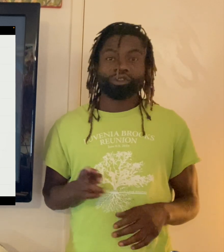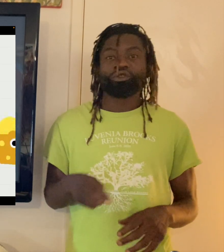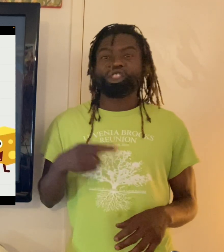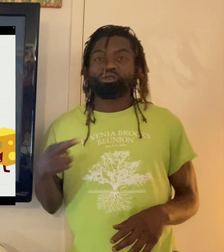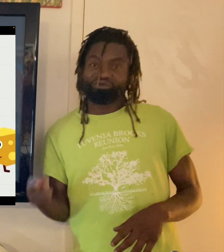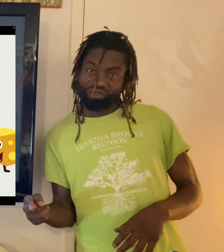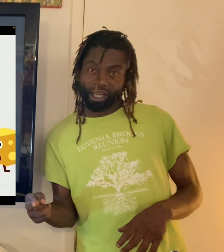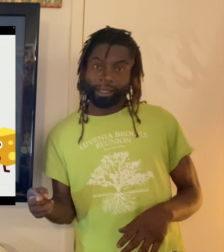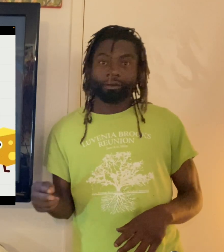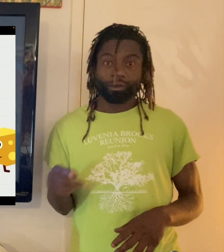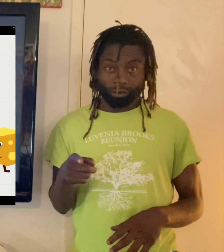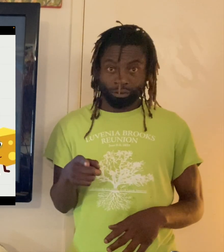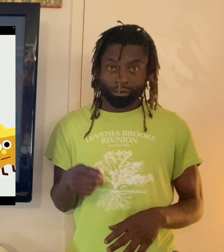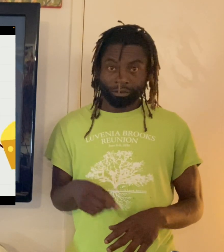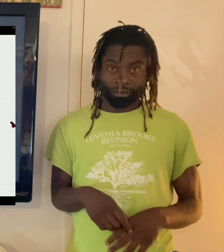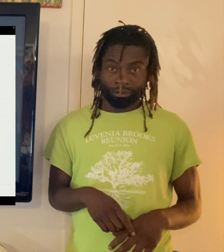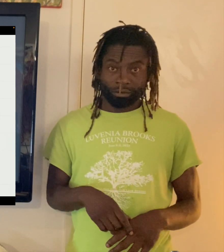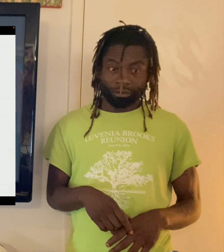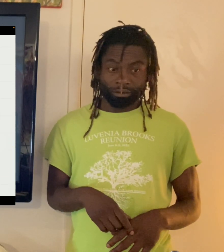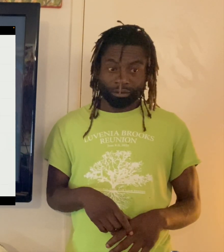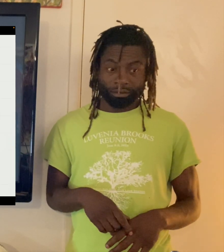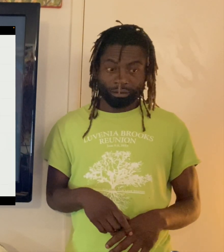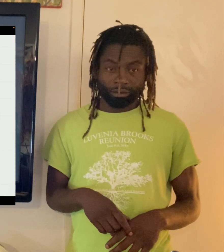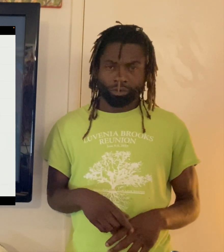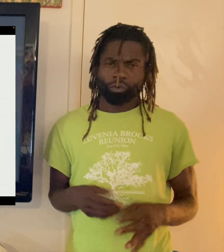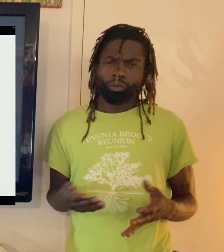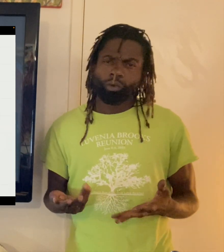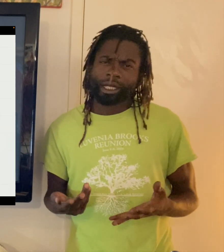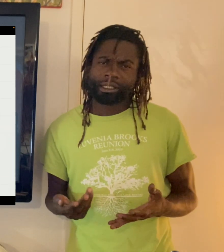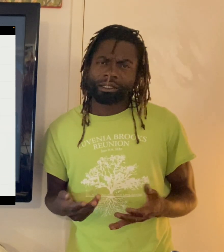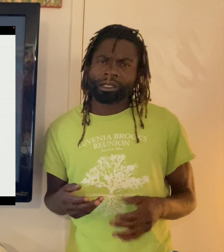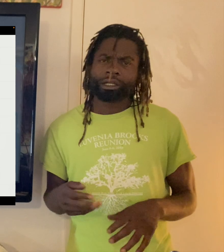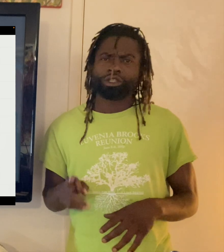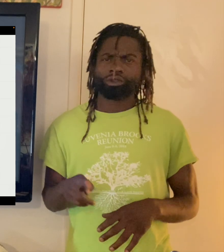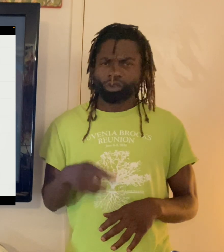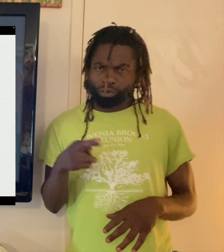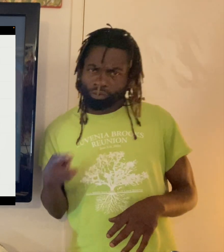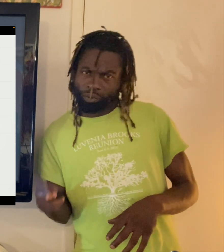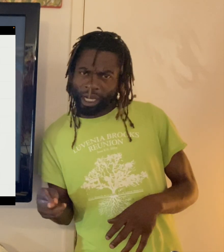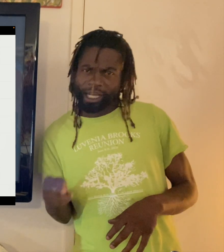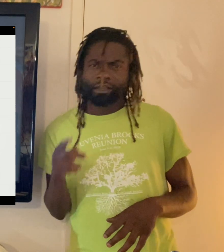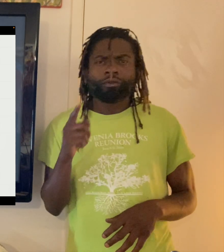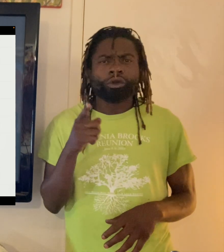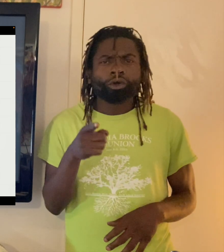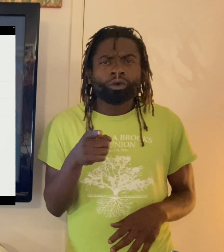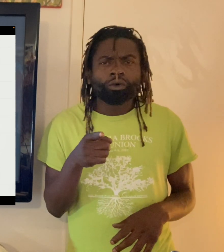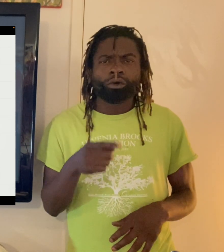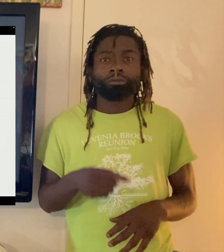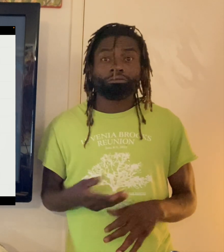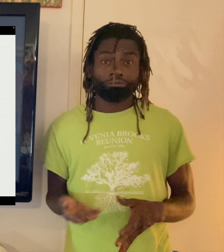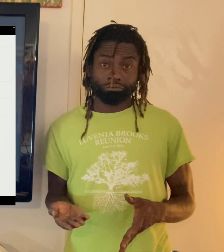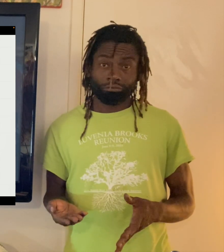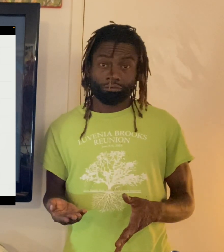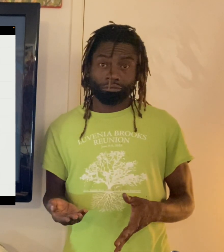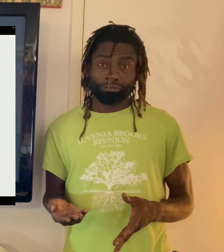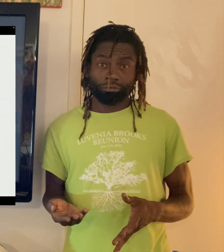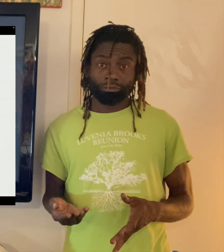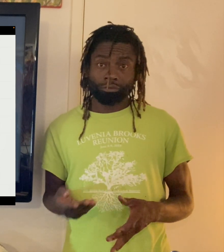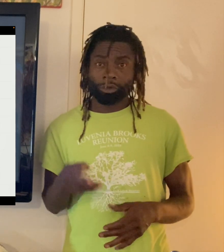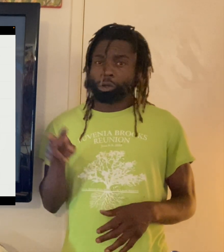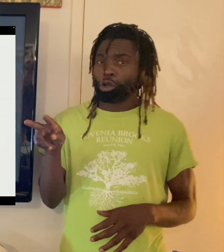To the right of you. Hey, I know. Is there anything beside you on the right